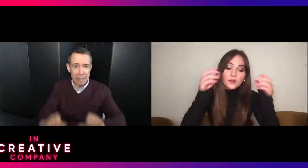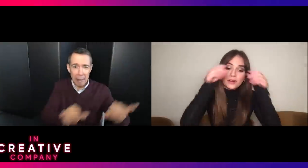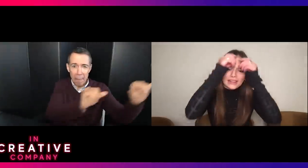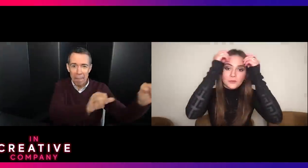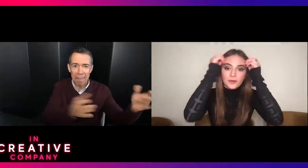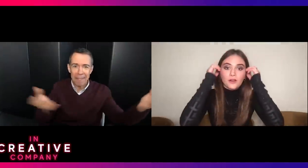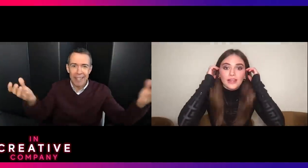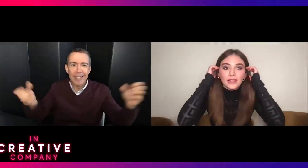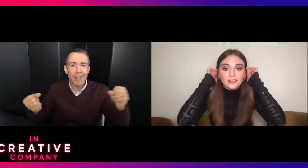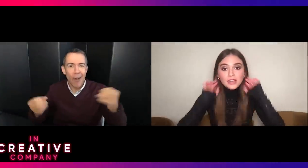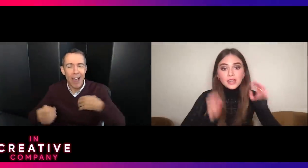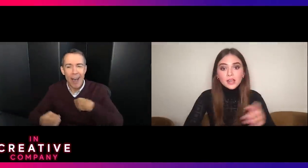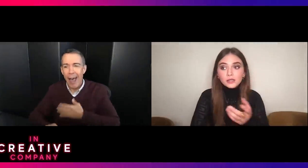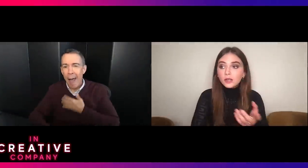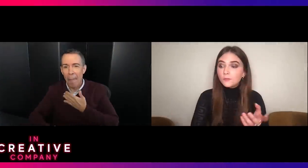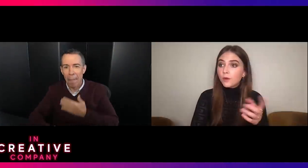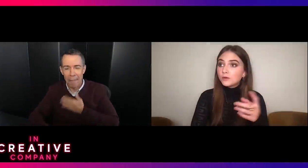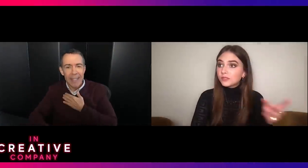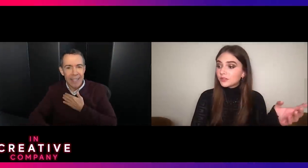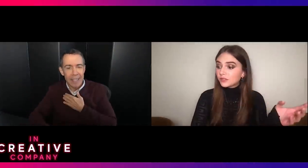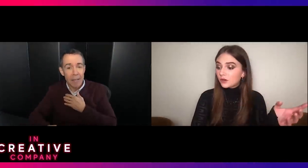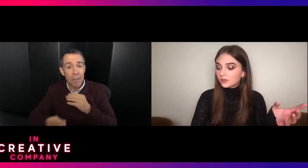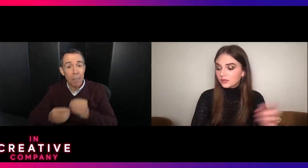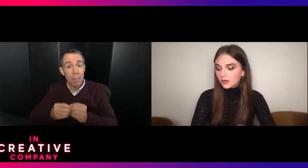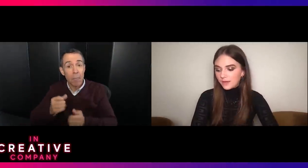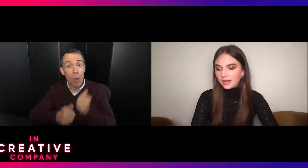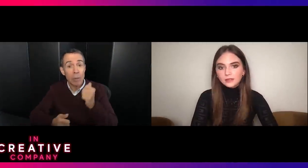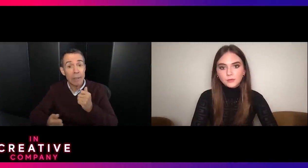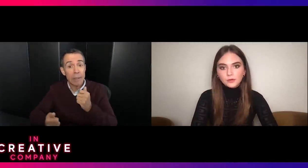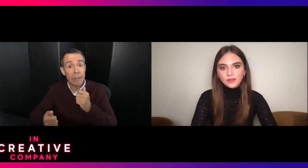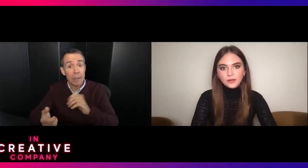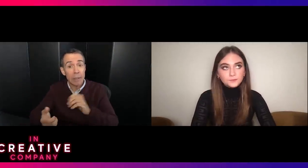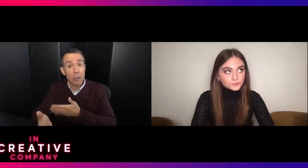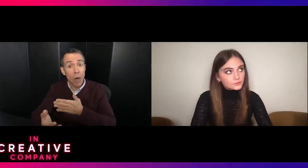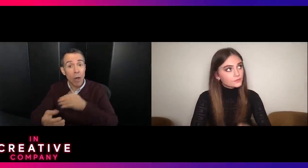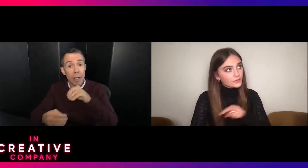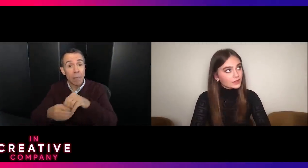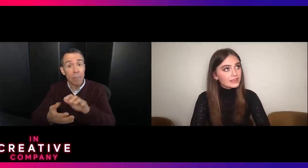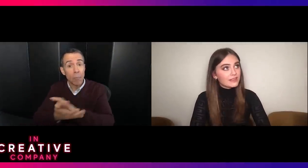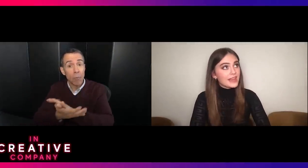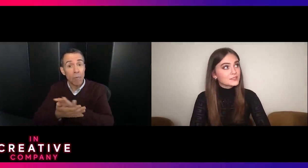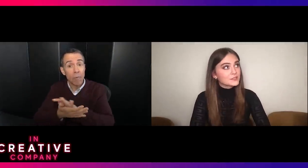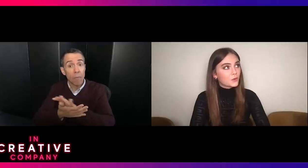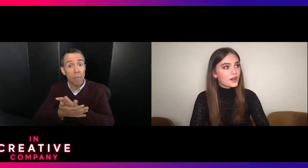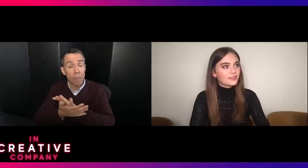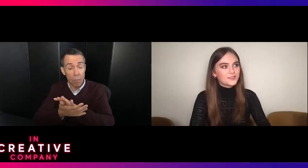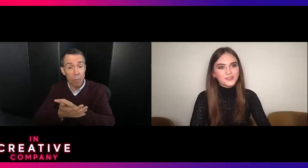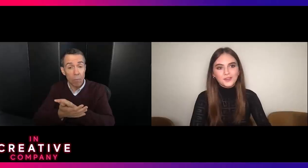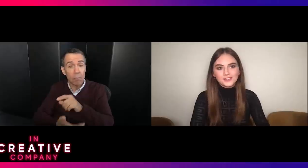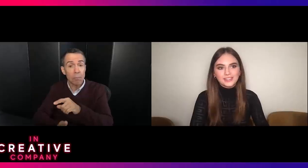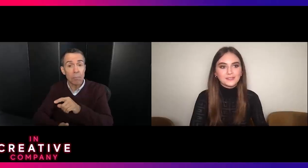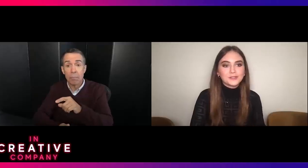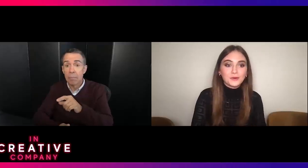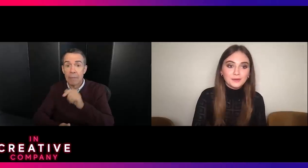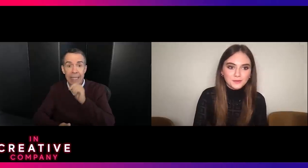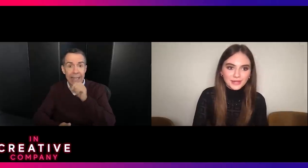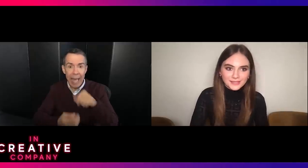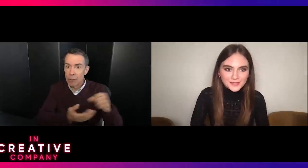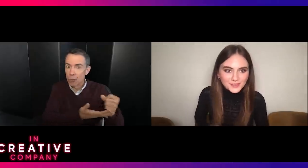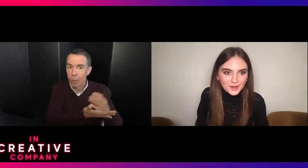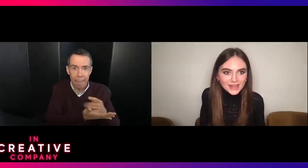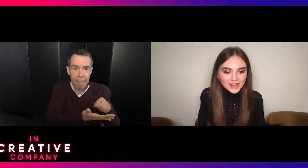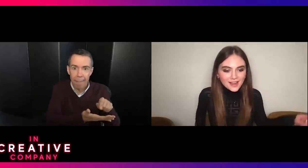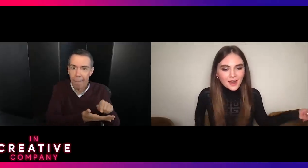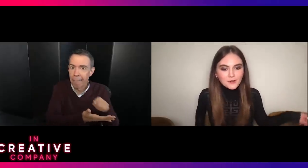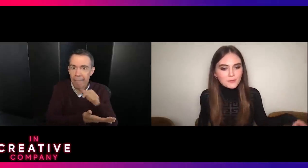movie. And I'm so glad that we got it. And to most of the songs that made the movie in the end weren't the songs in the script